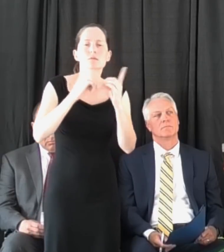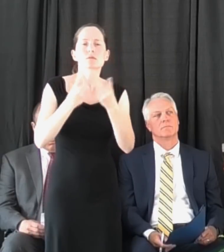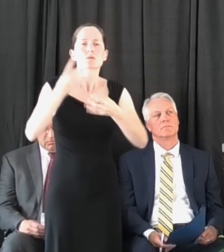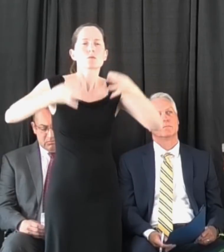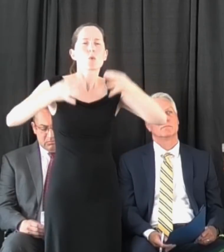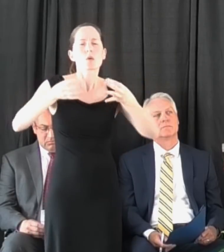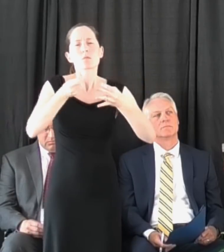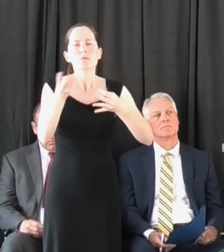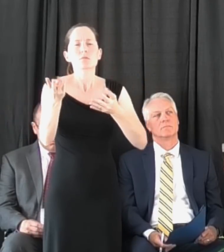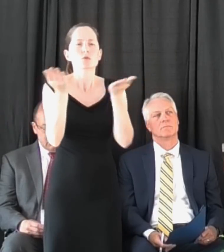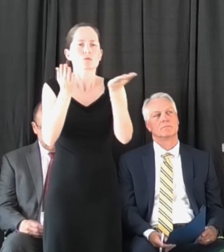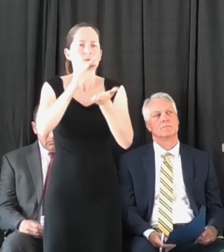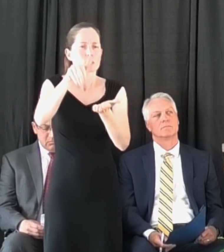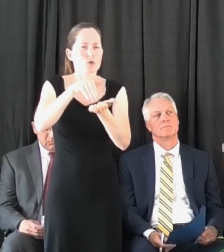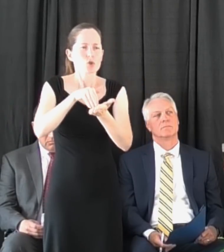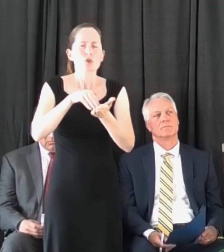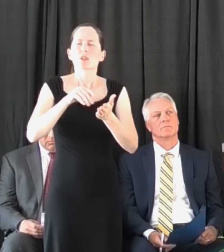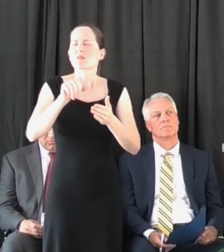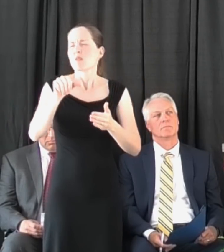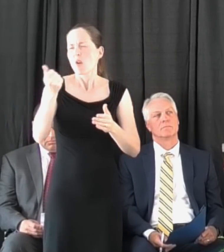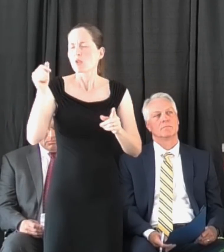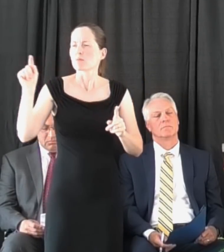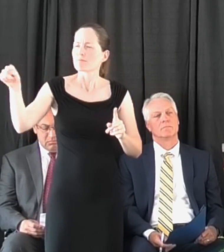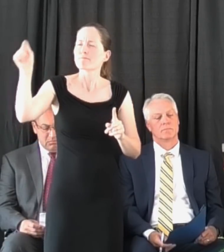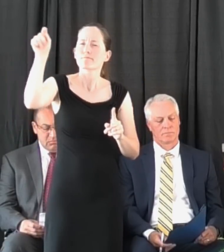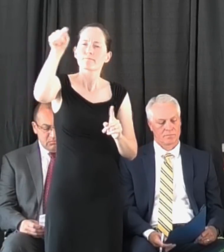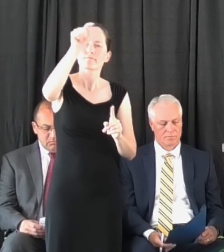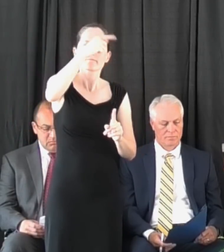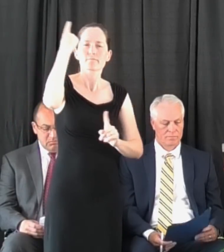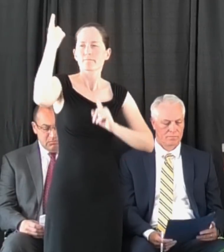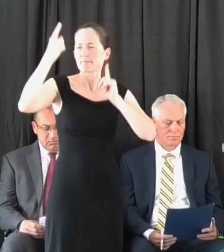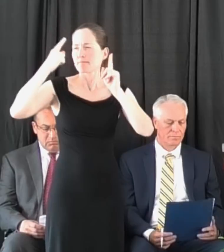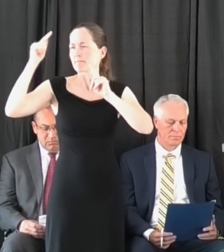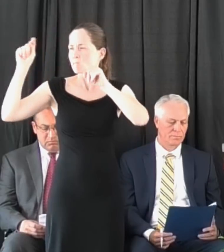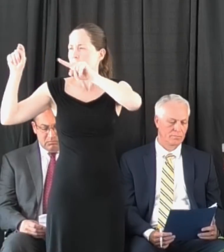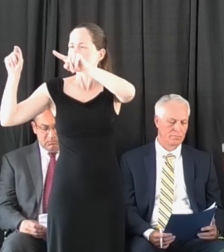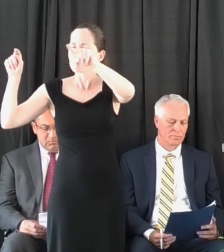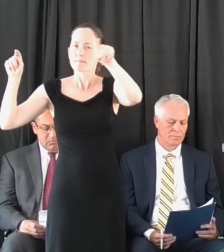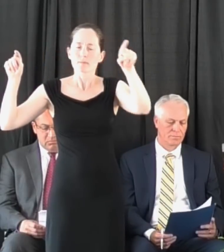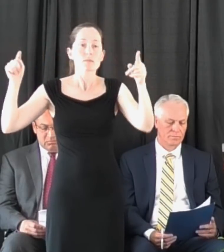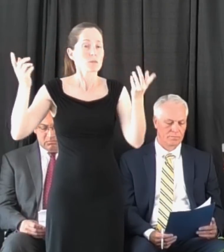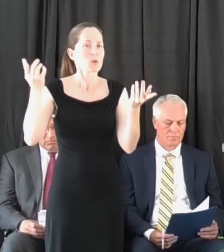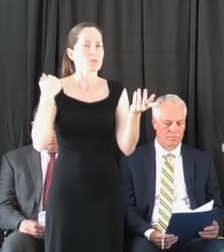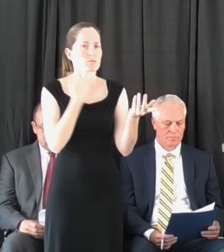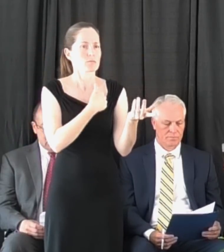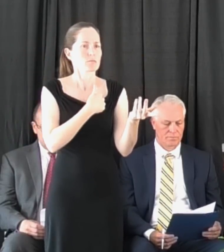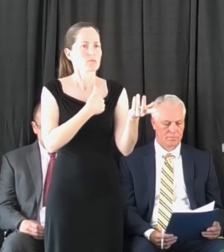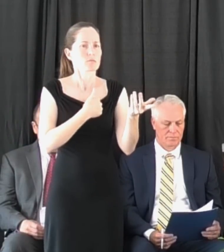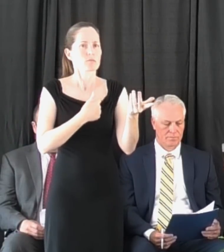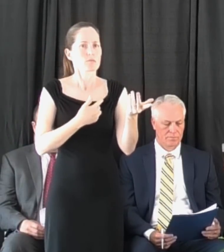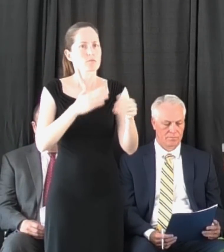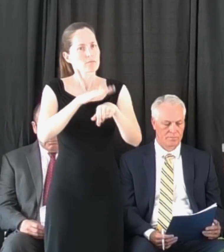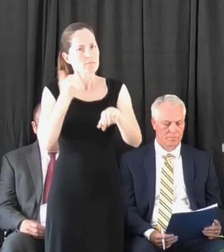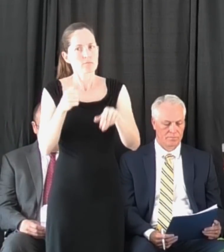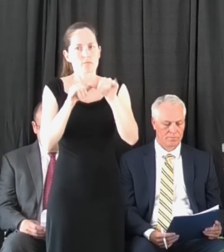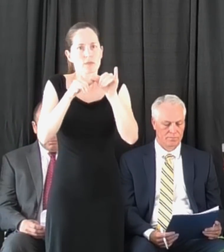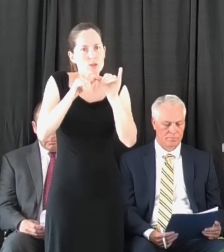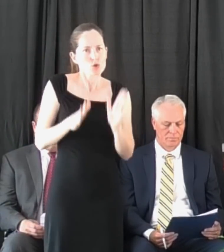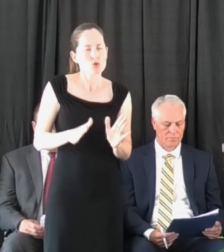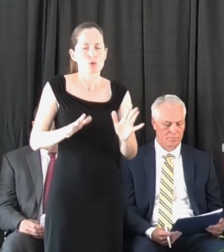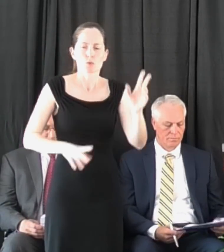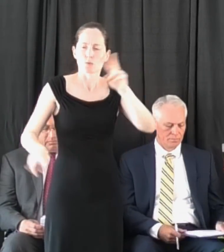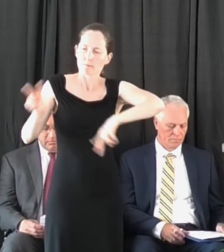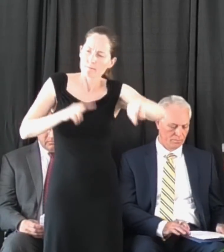and other sites in central Howard County. With all of those sites came evaluation of engineering, topography, and